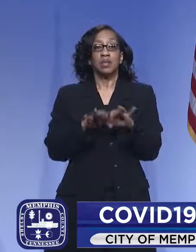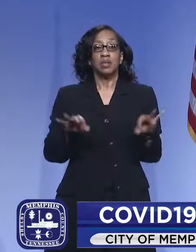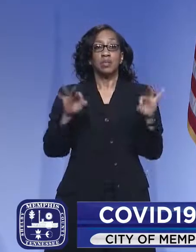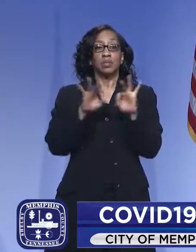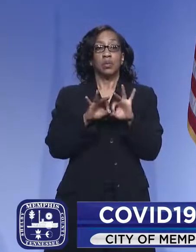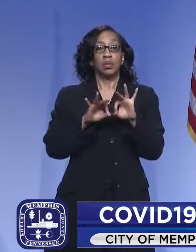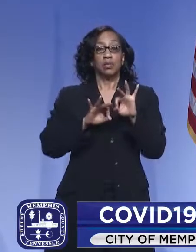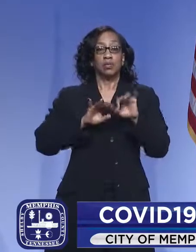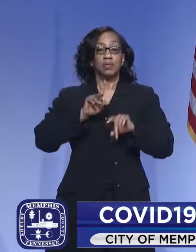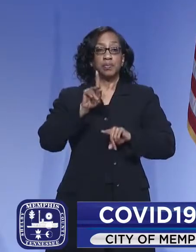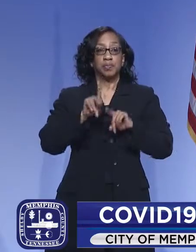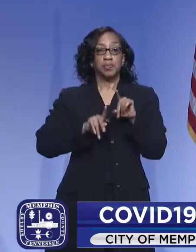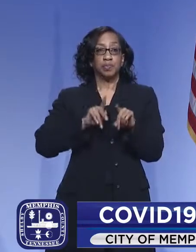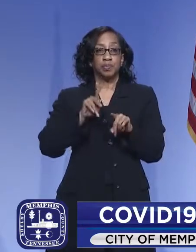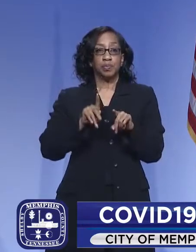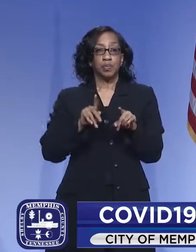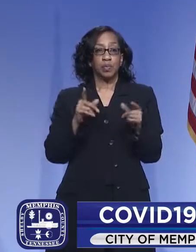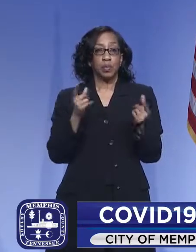people,